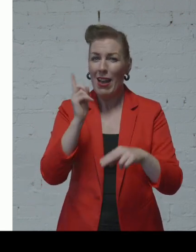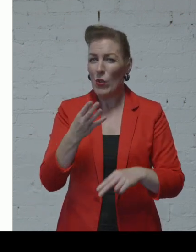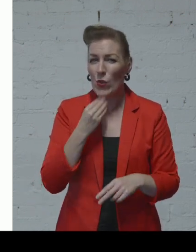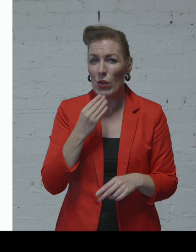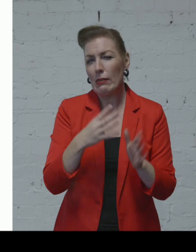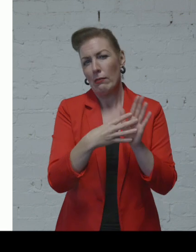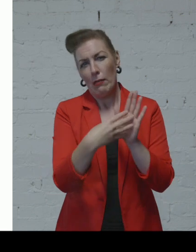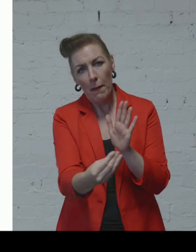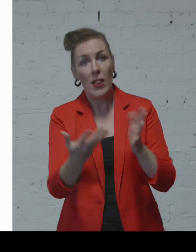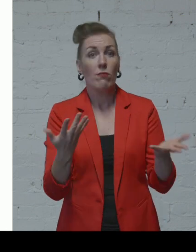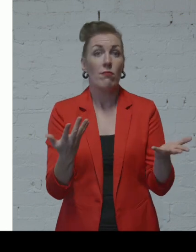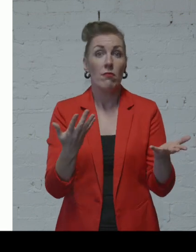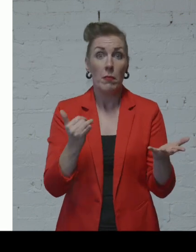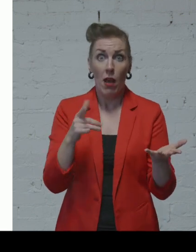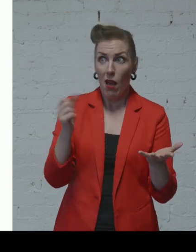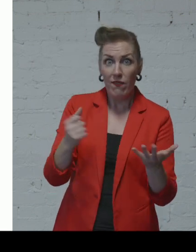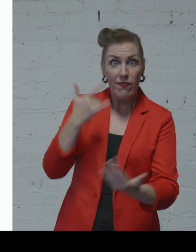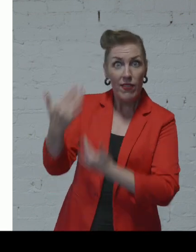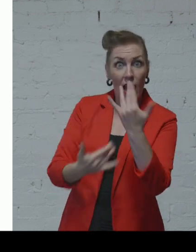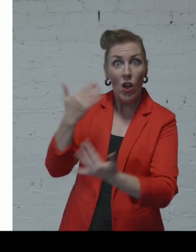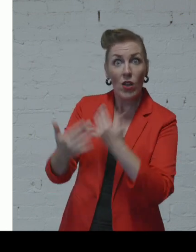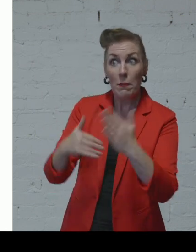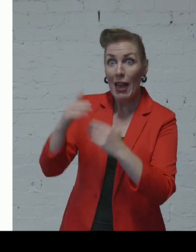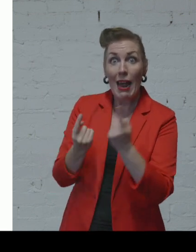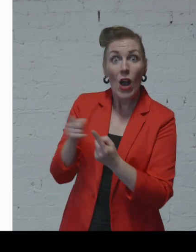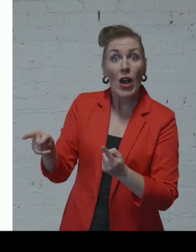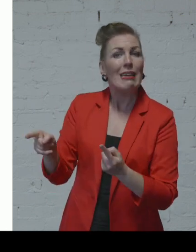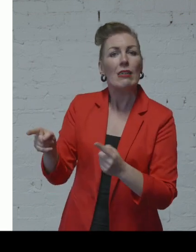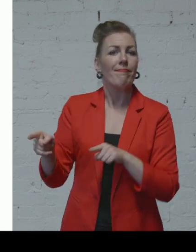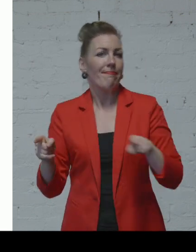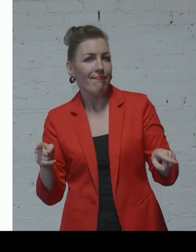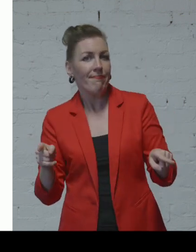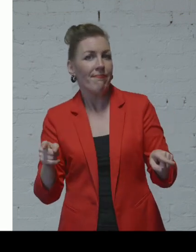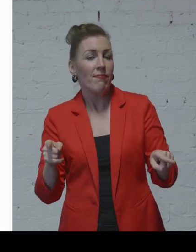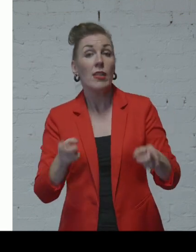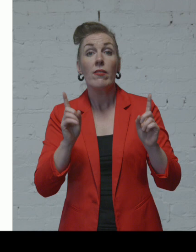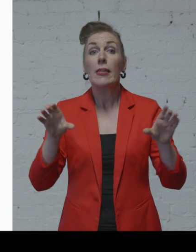In some emergencies, the lift cannot be used, for example when there is a fire in the building.